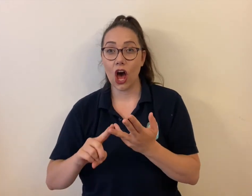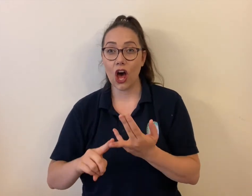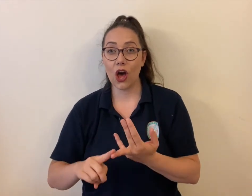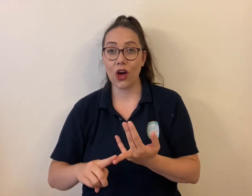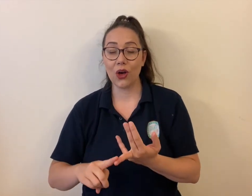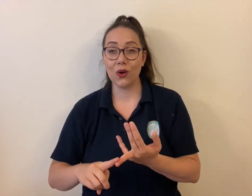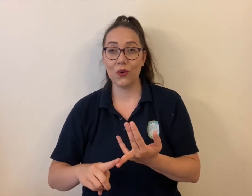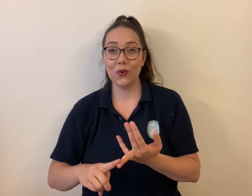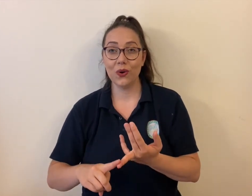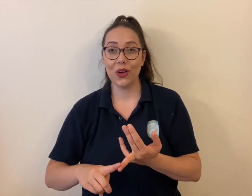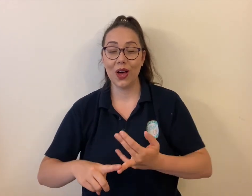O,